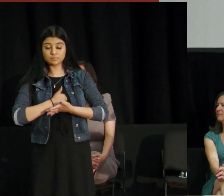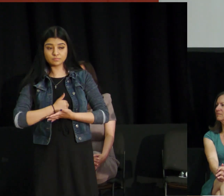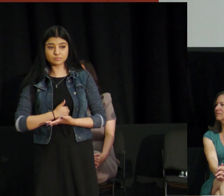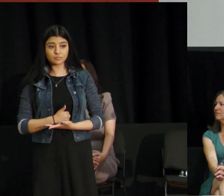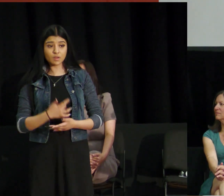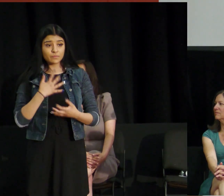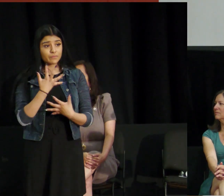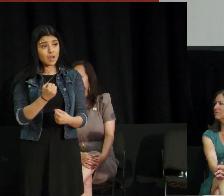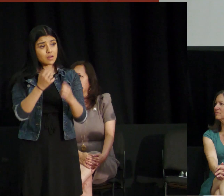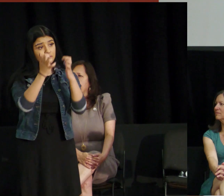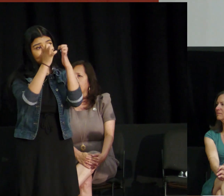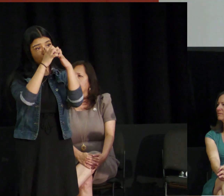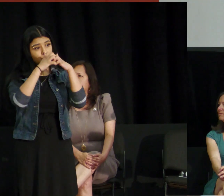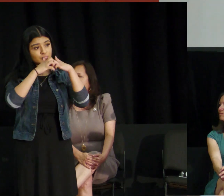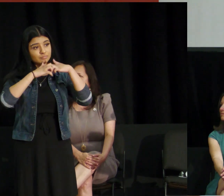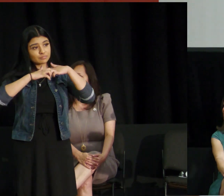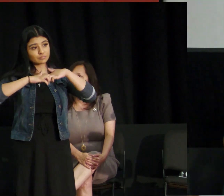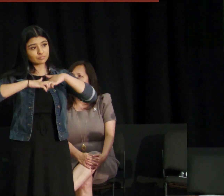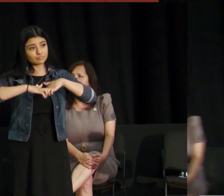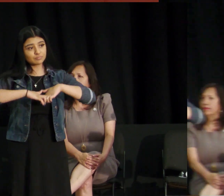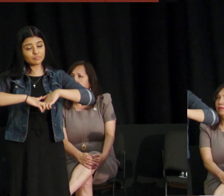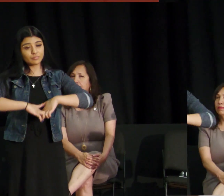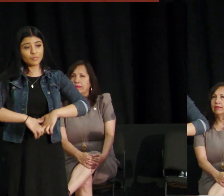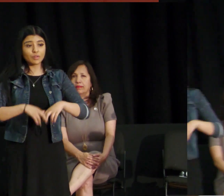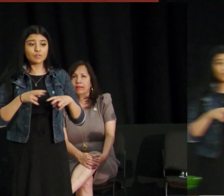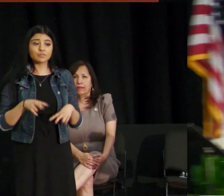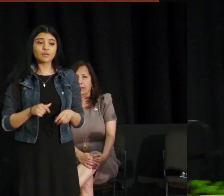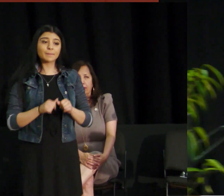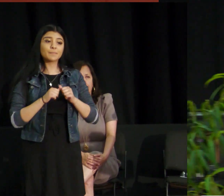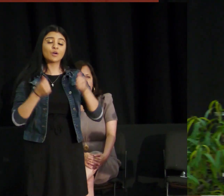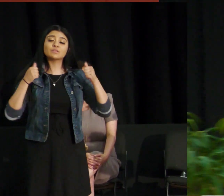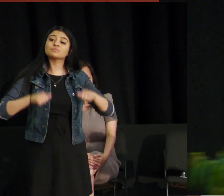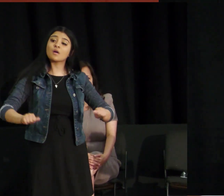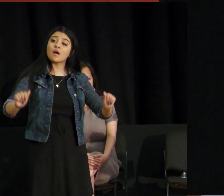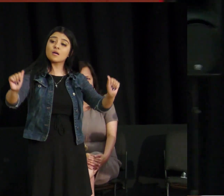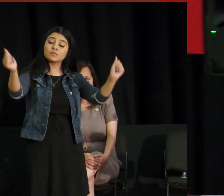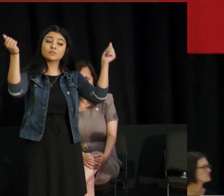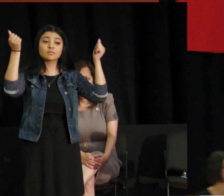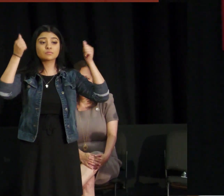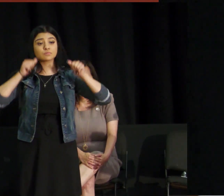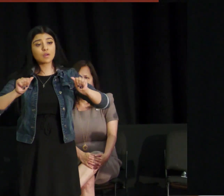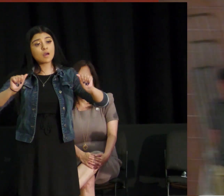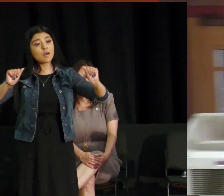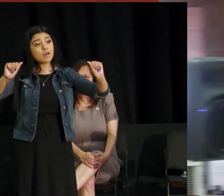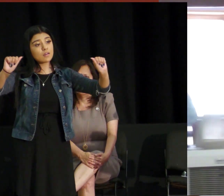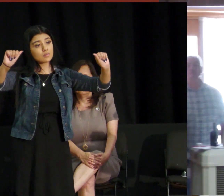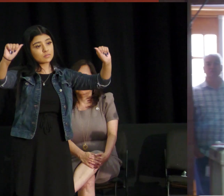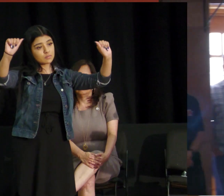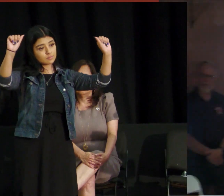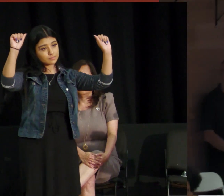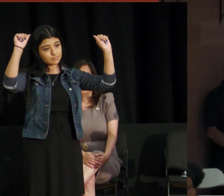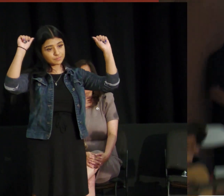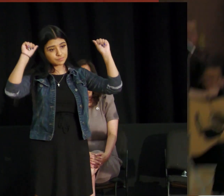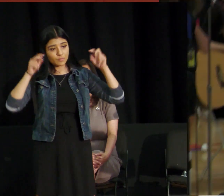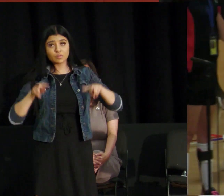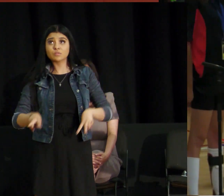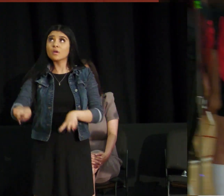my face is shaking, but I, I gotta keep trying.